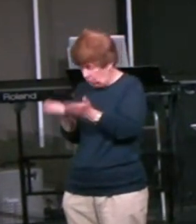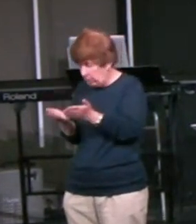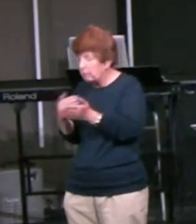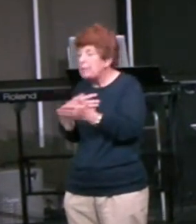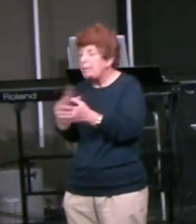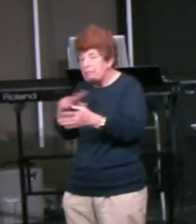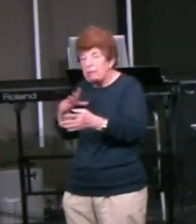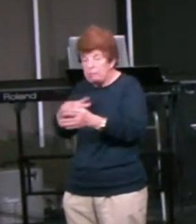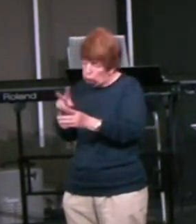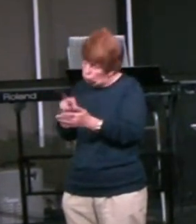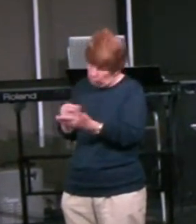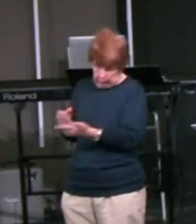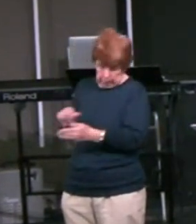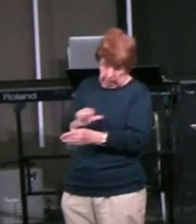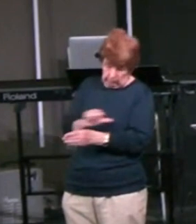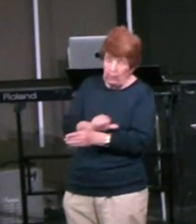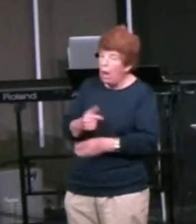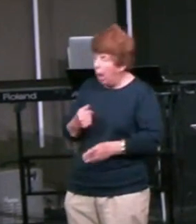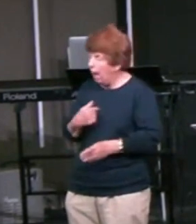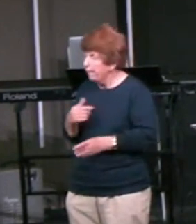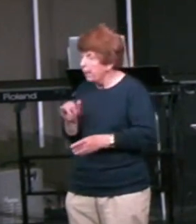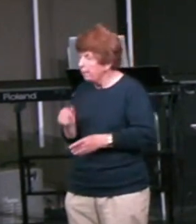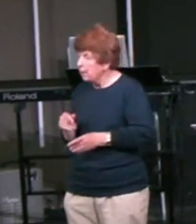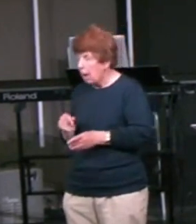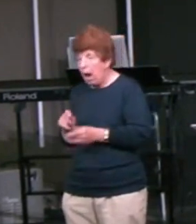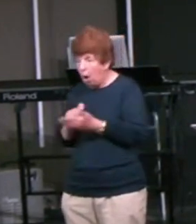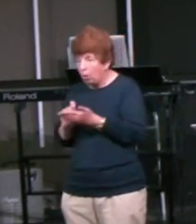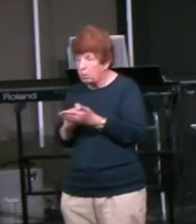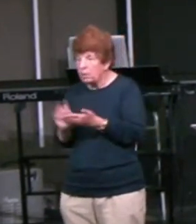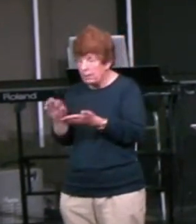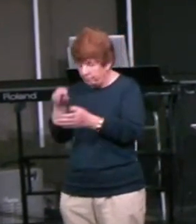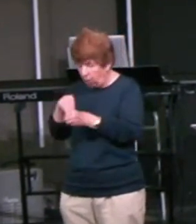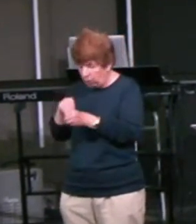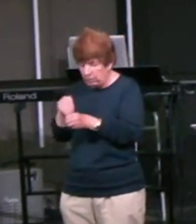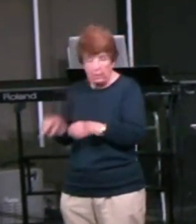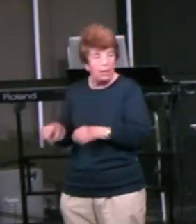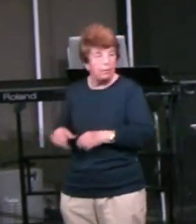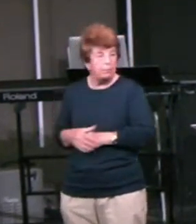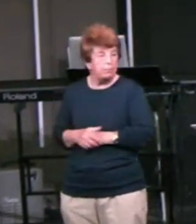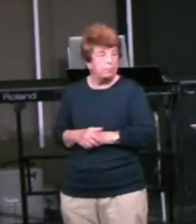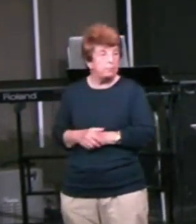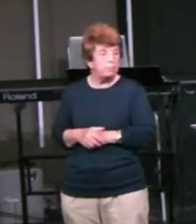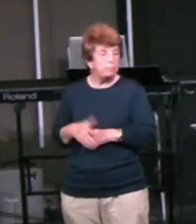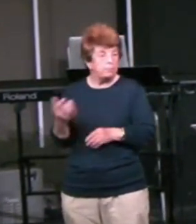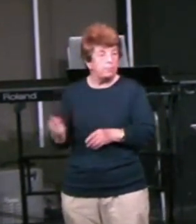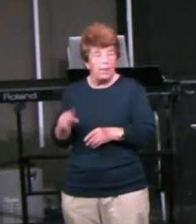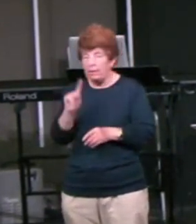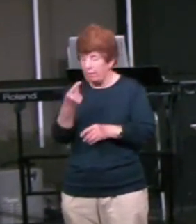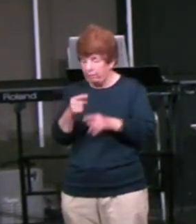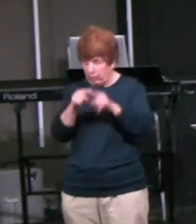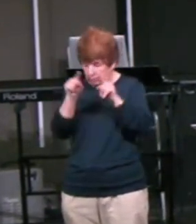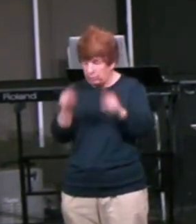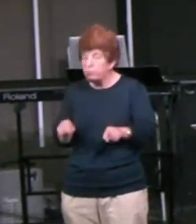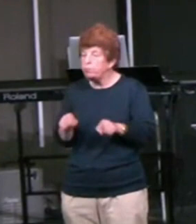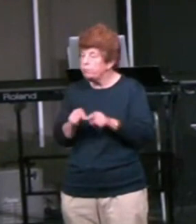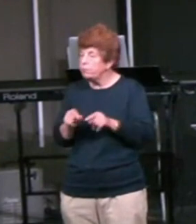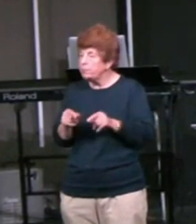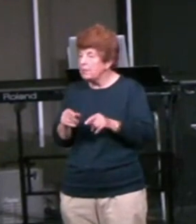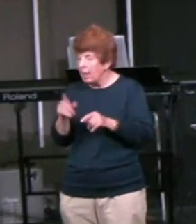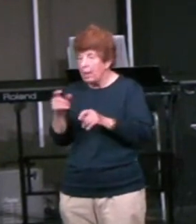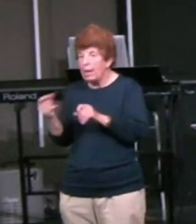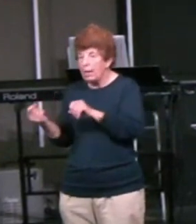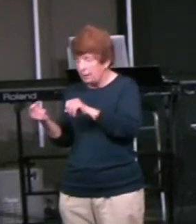back copies and I thought, yeah, I might subscribe to that. And I received the first issue and I sent